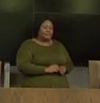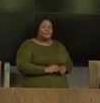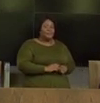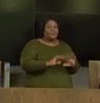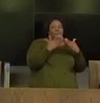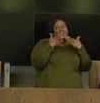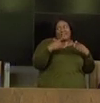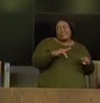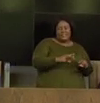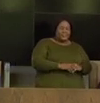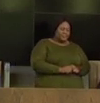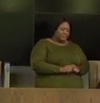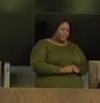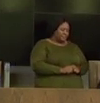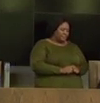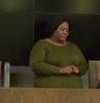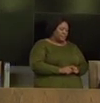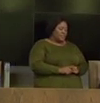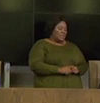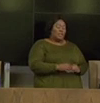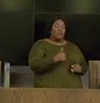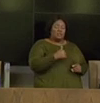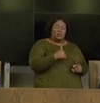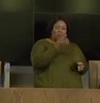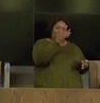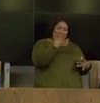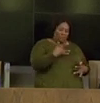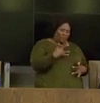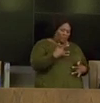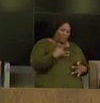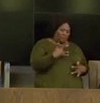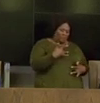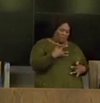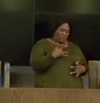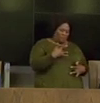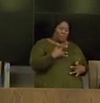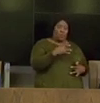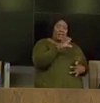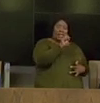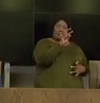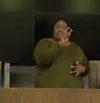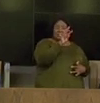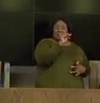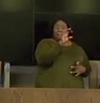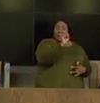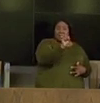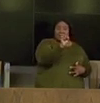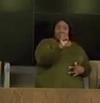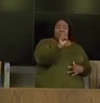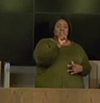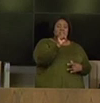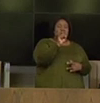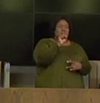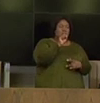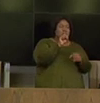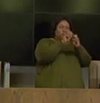Thank you, Chair. It's just been brought to my attention that there has been an SMS circulating indicating that